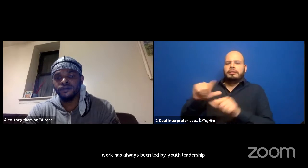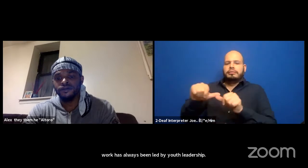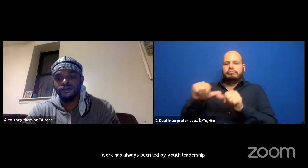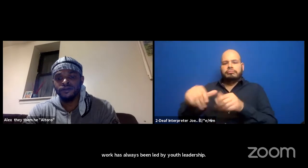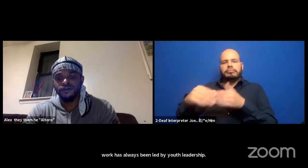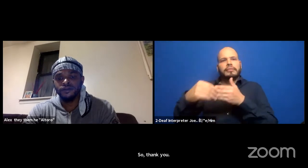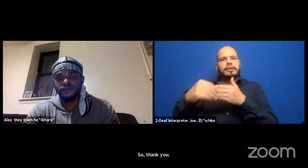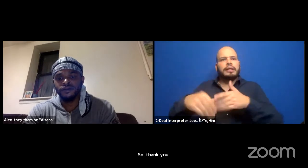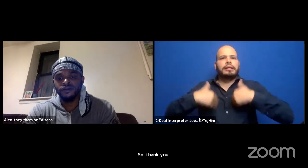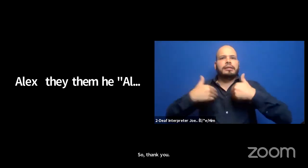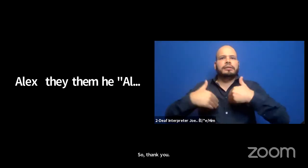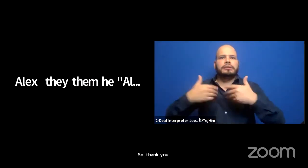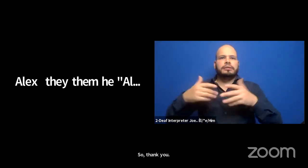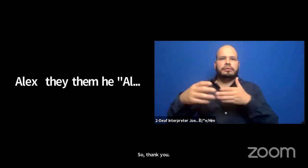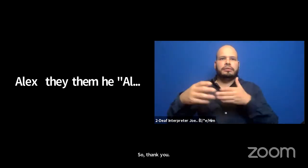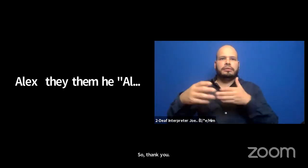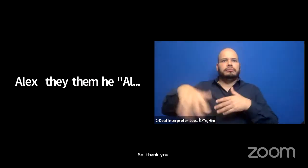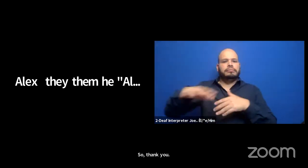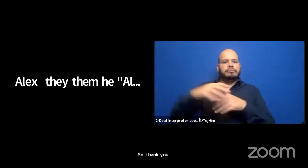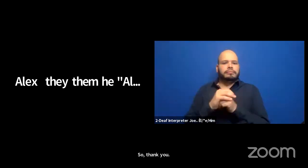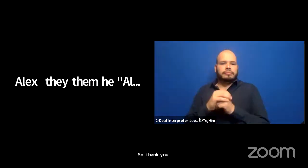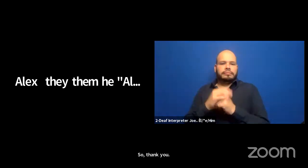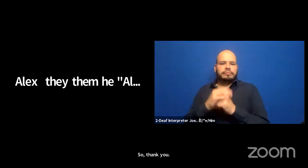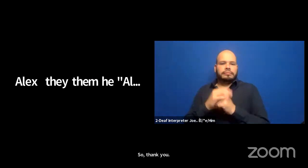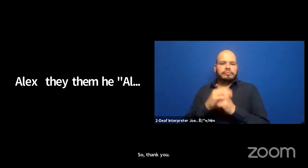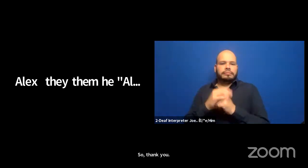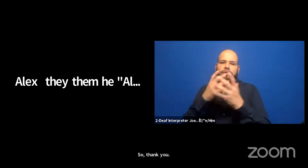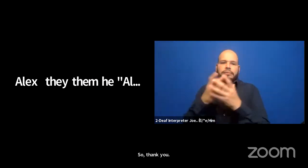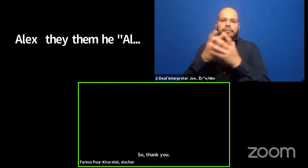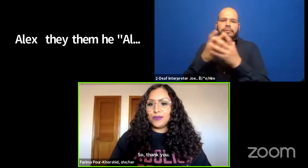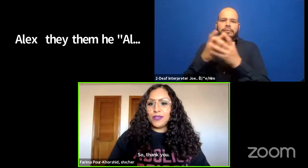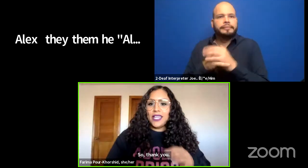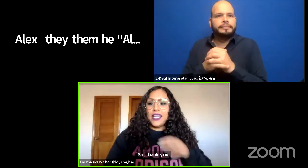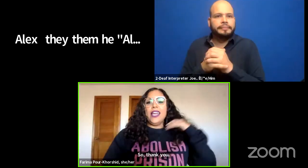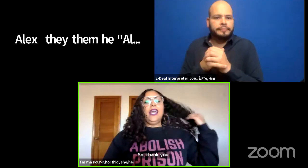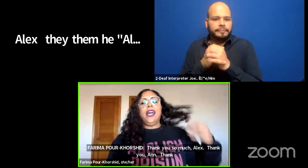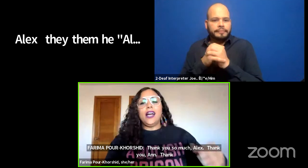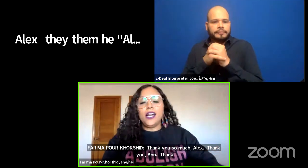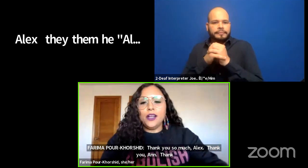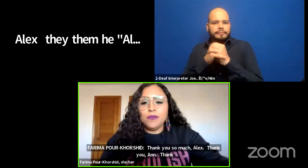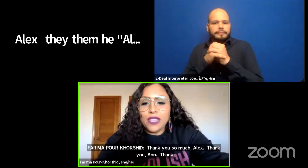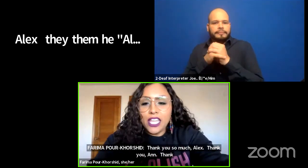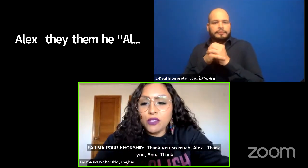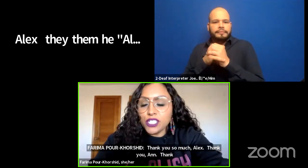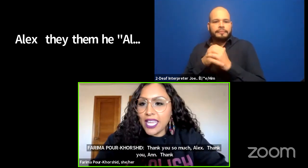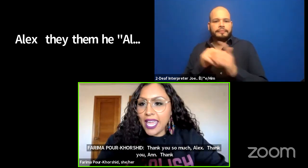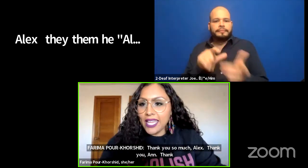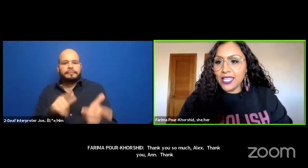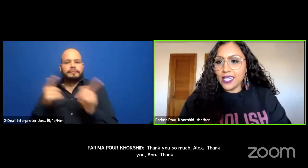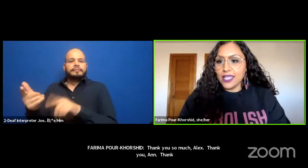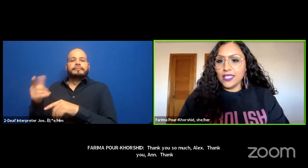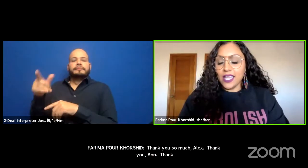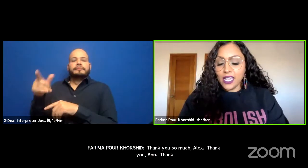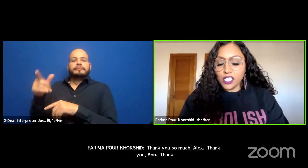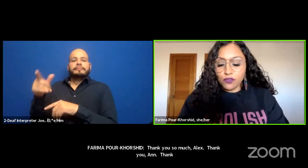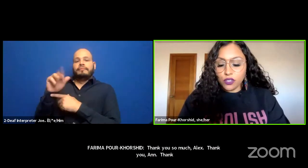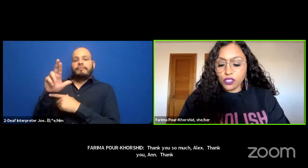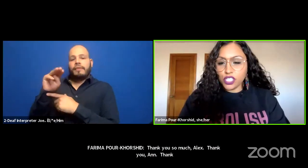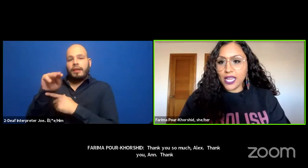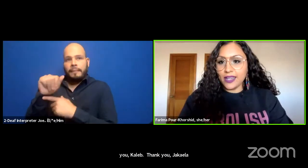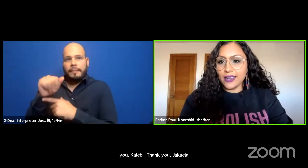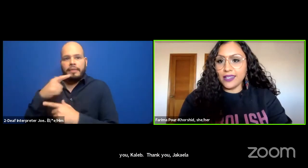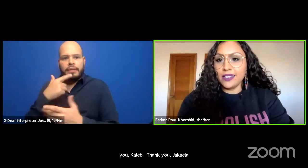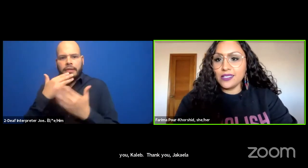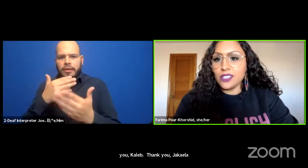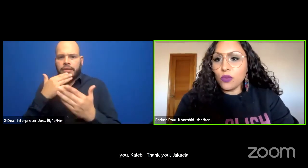Thank you so much, Alex. Thank you, Anne. Thank you, Kayla. Thank you, Ja'Kayla. Each of